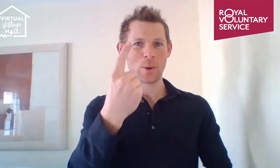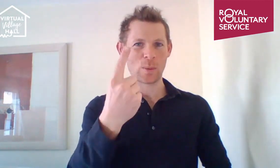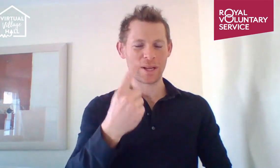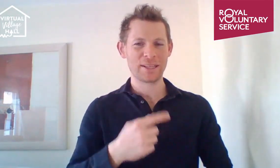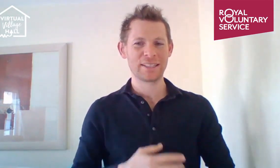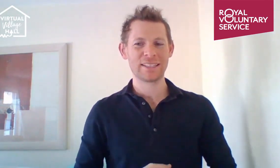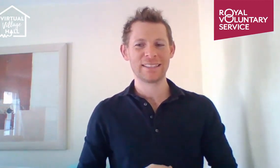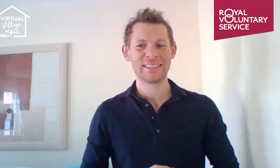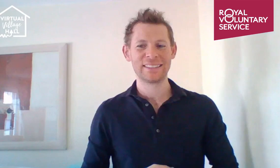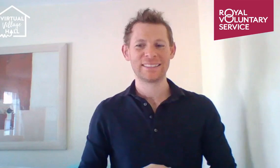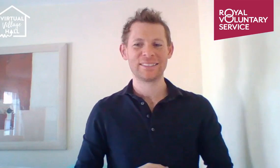So, number 1,